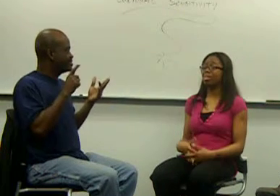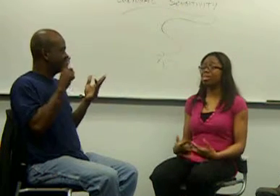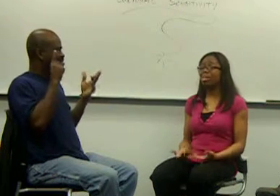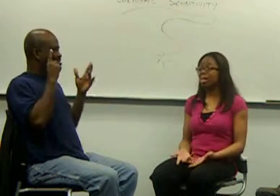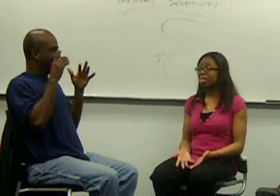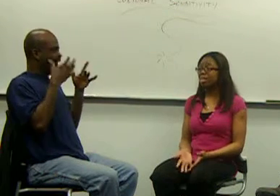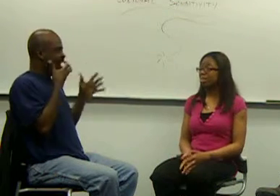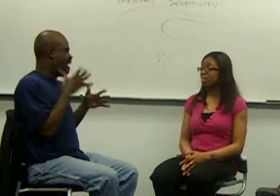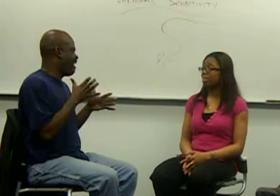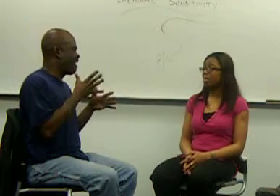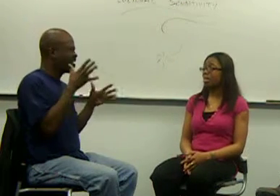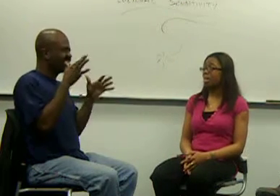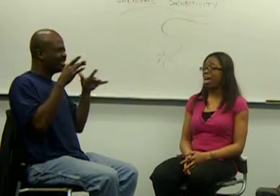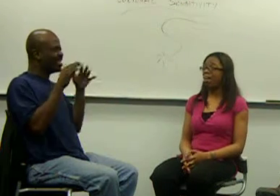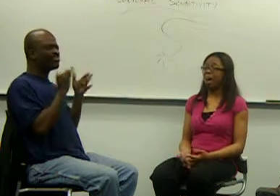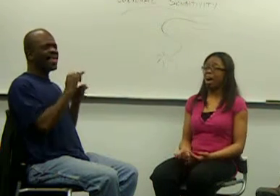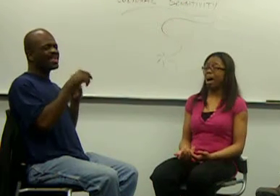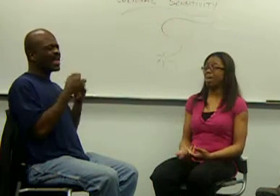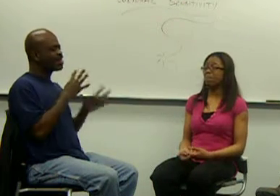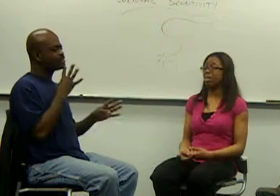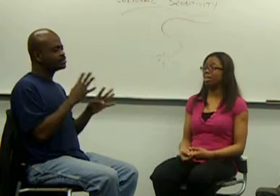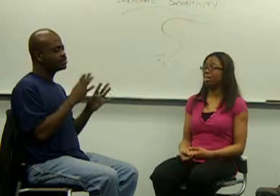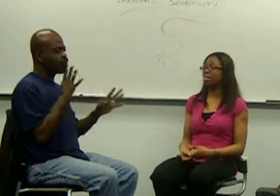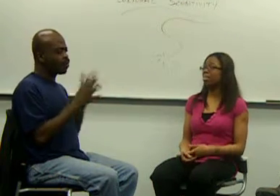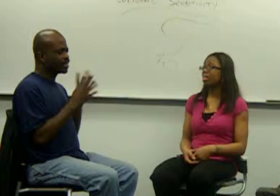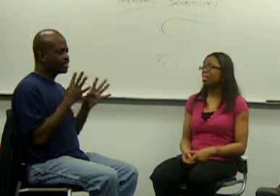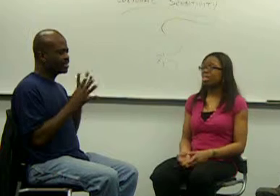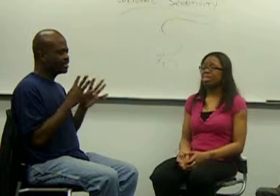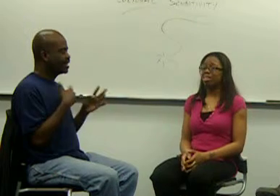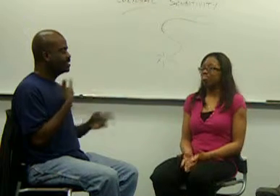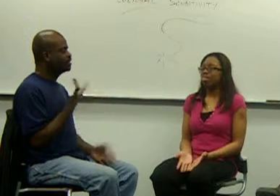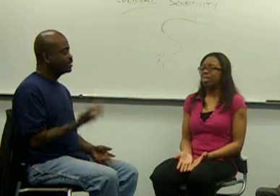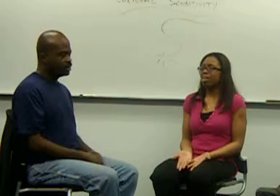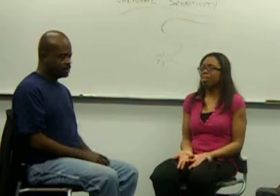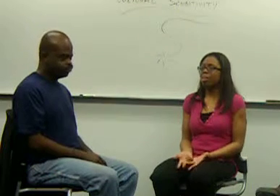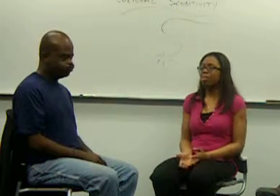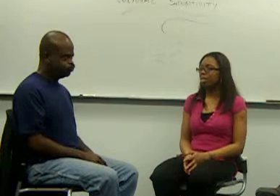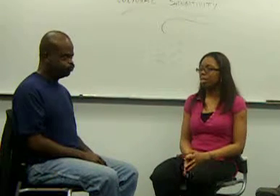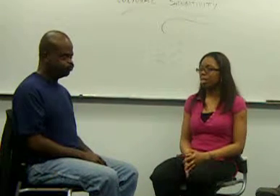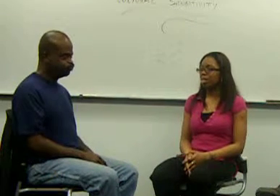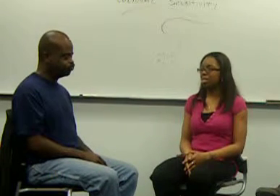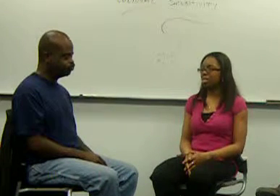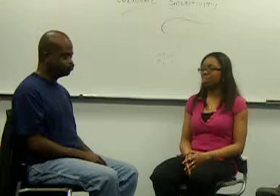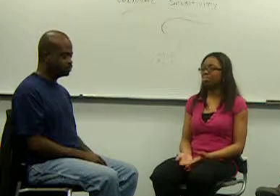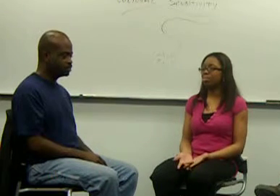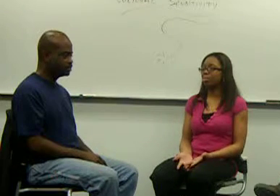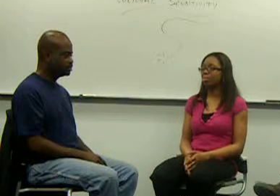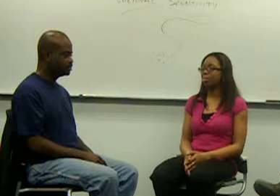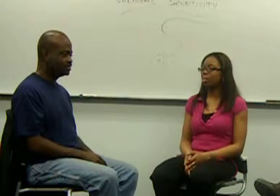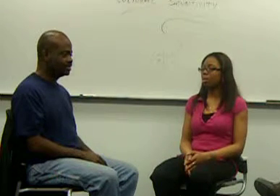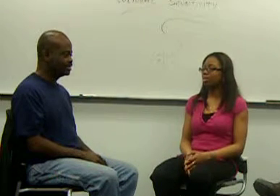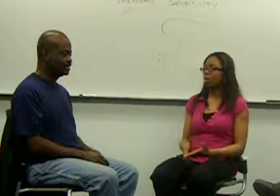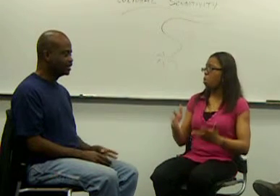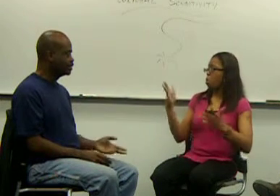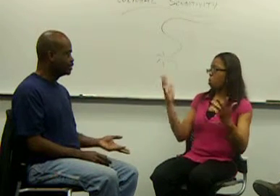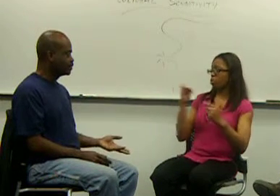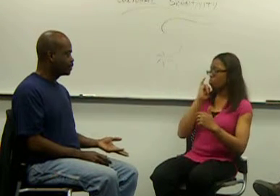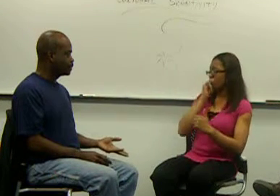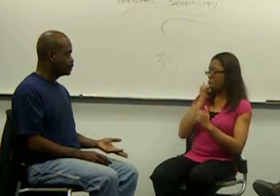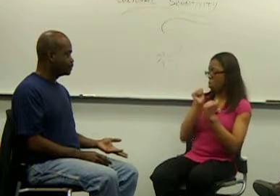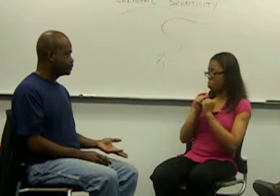and sex and how hot men look. That's all they really discuss. What's wrong with that?